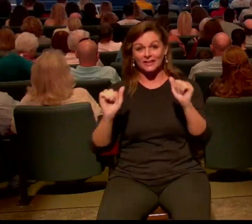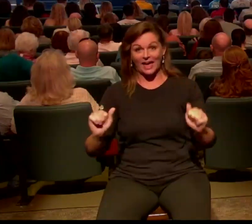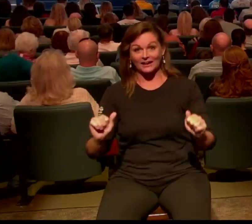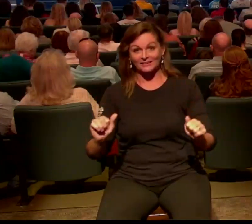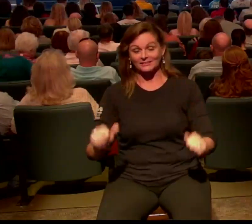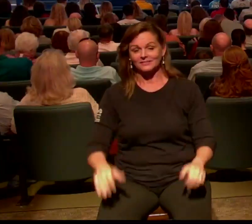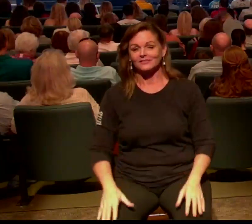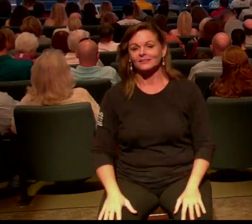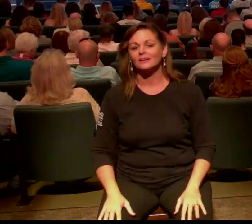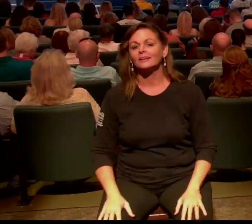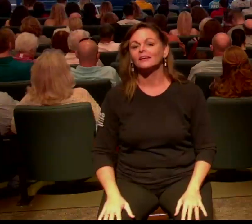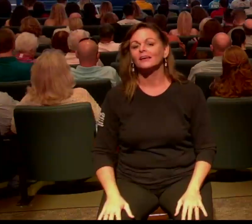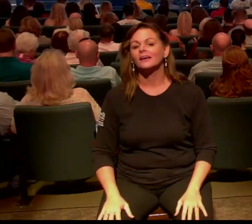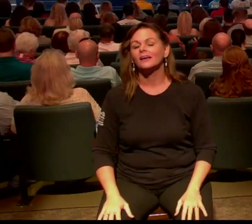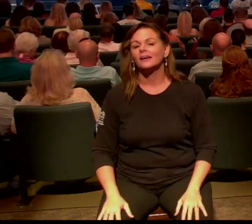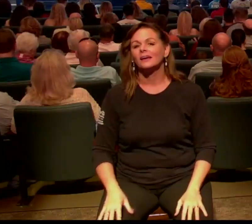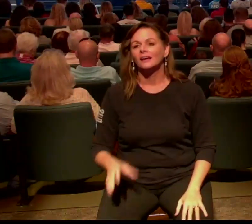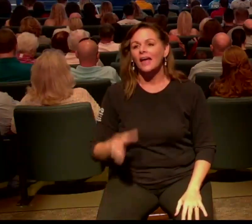know